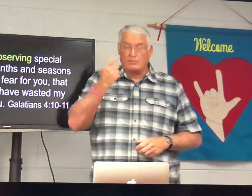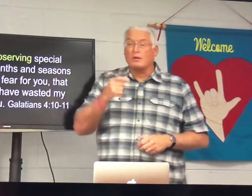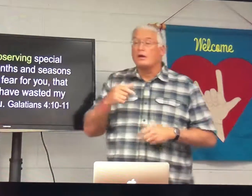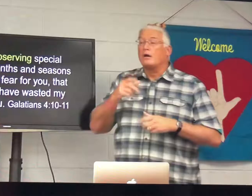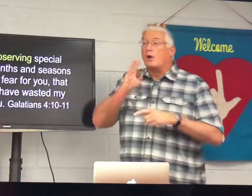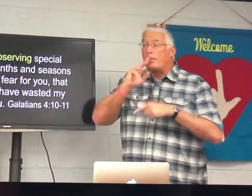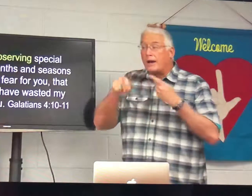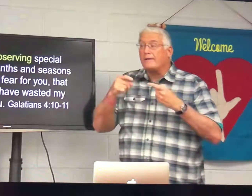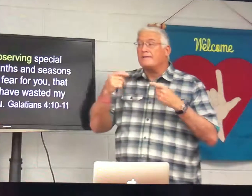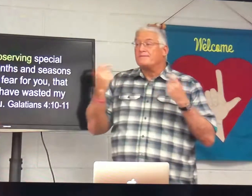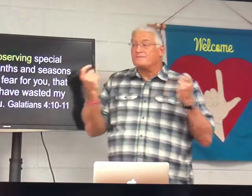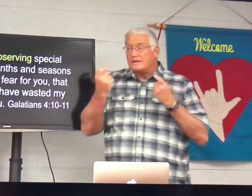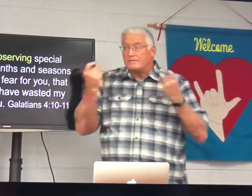Facing Cam Bedrosian.